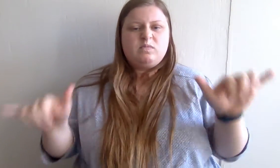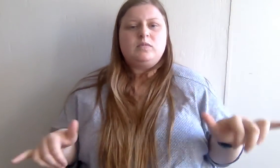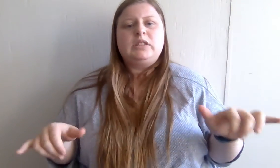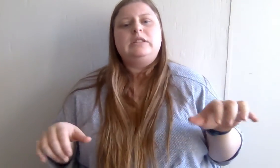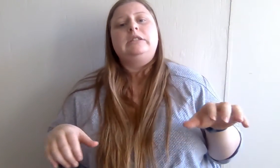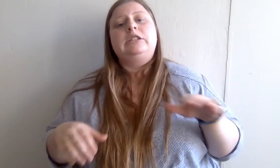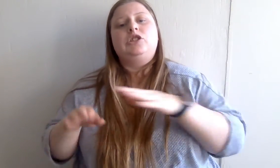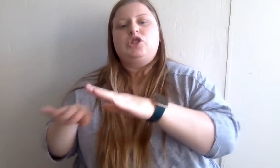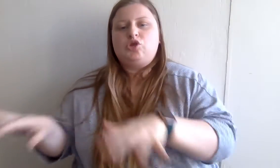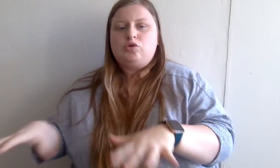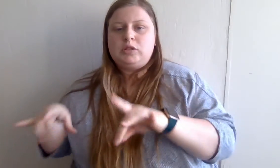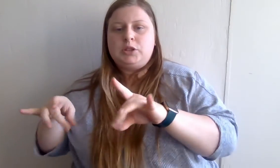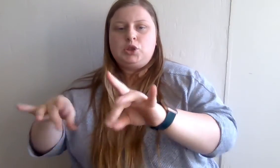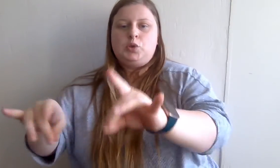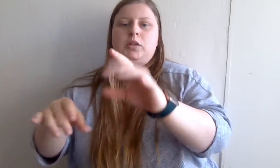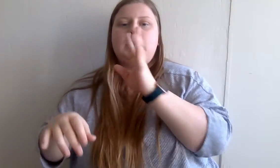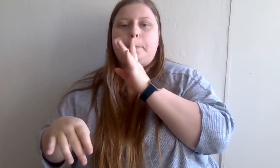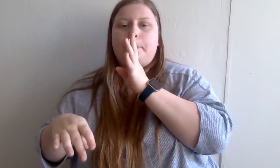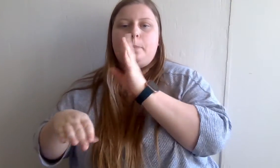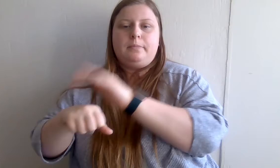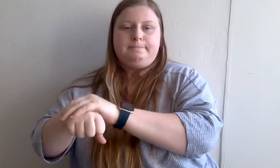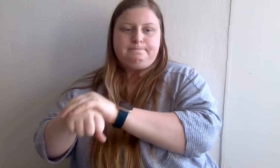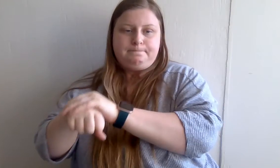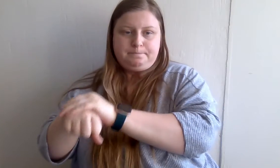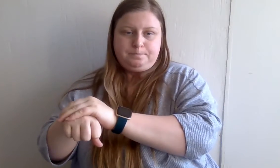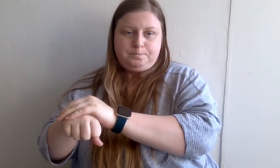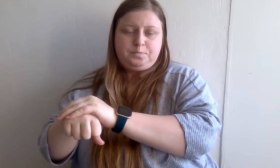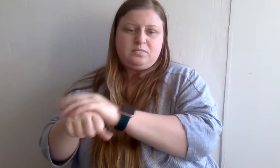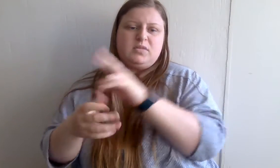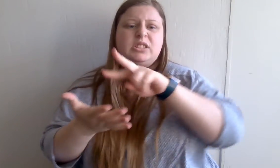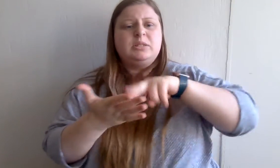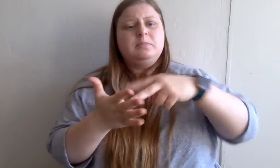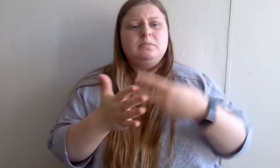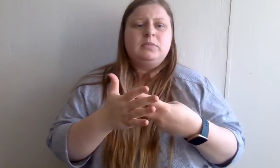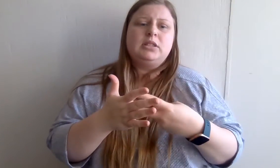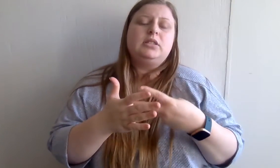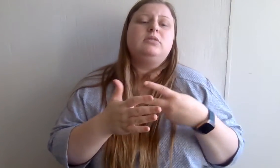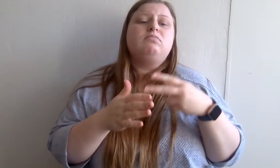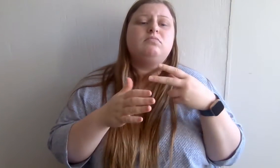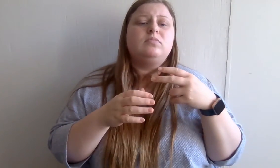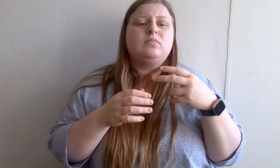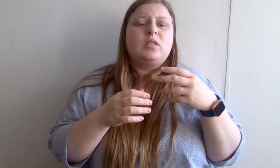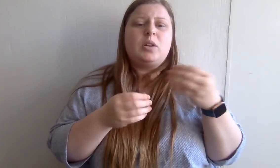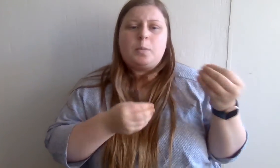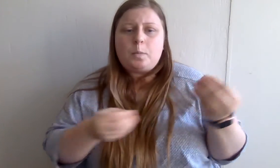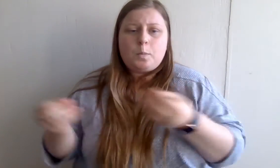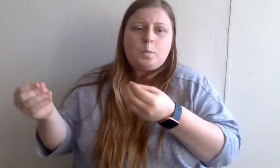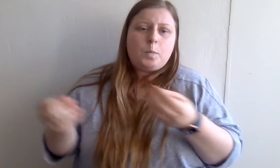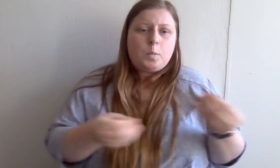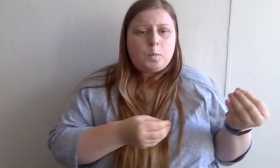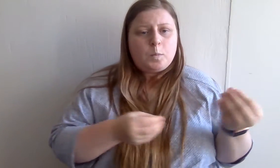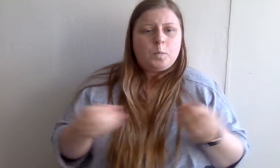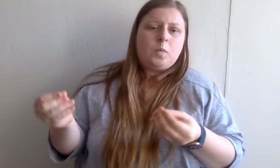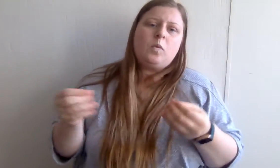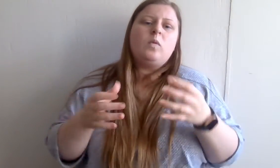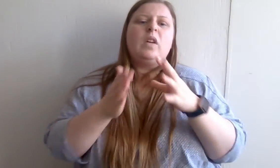Children will babble similarly to children who are acquiring spoken English, meaning they will